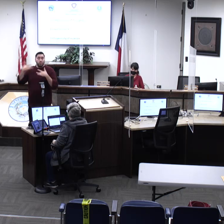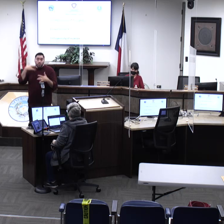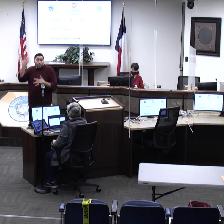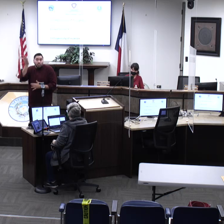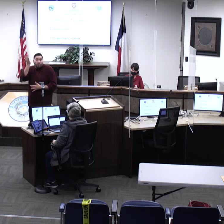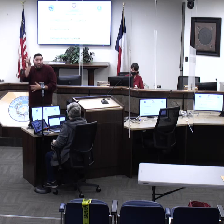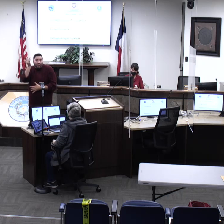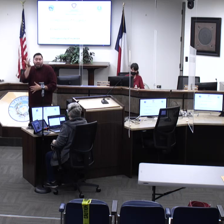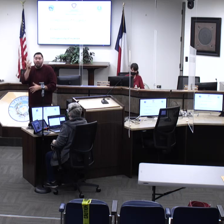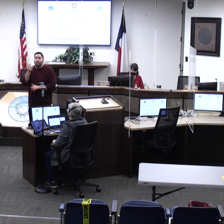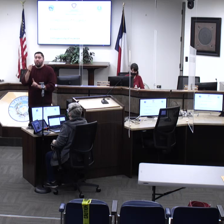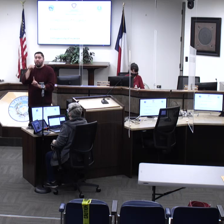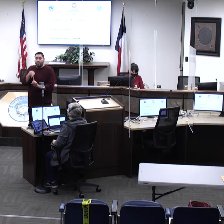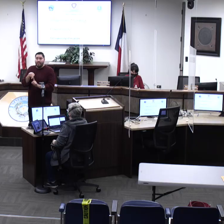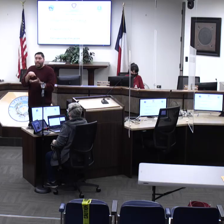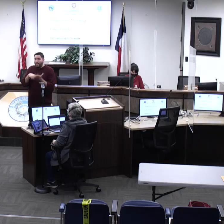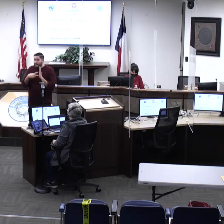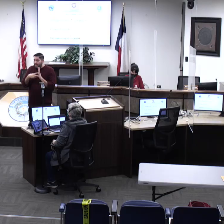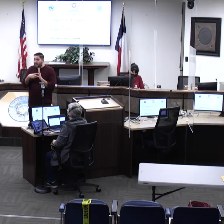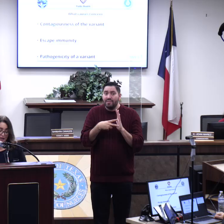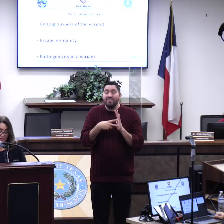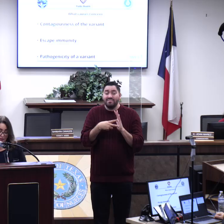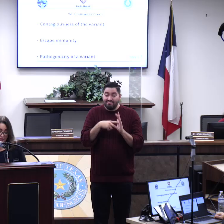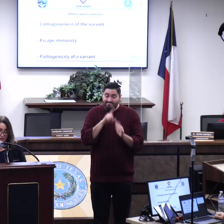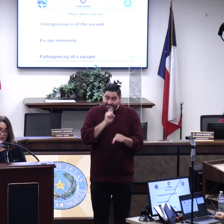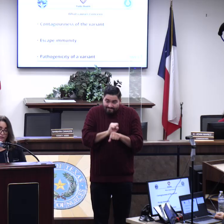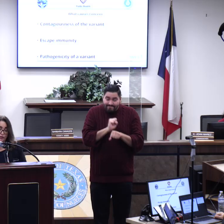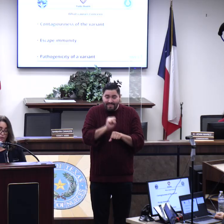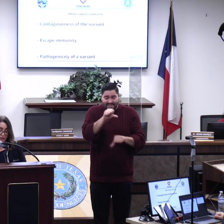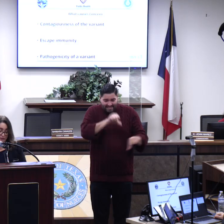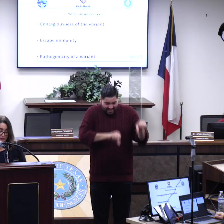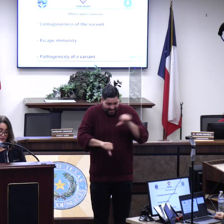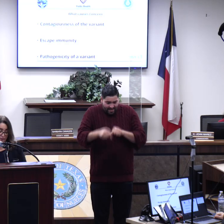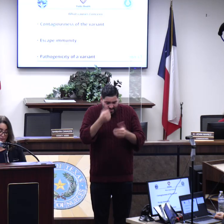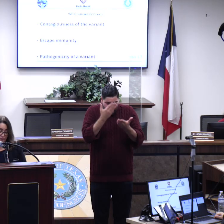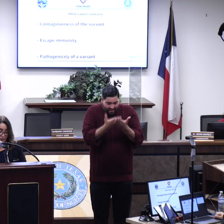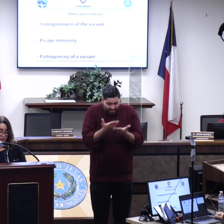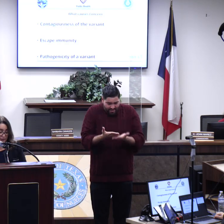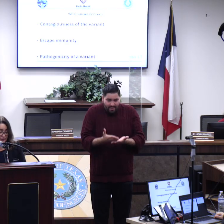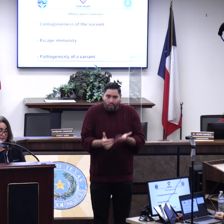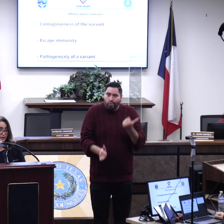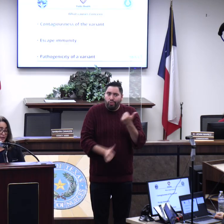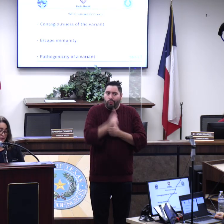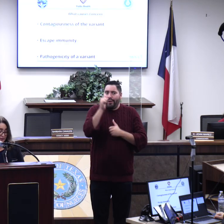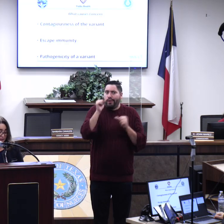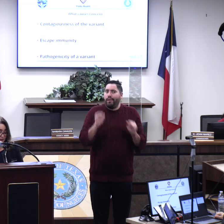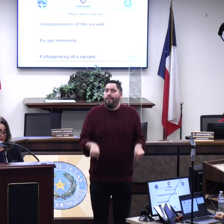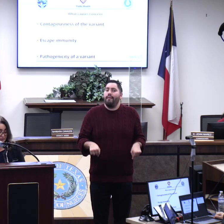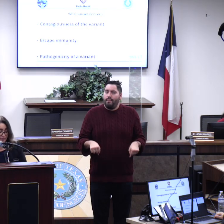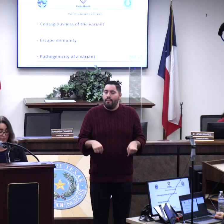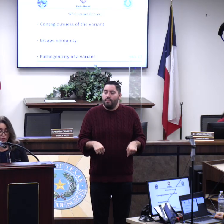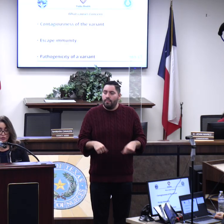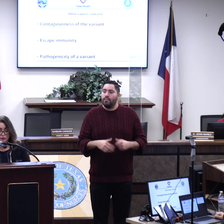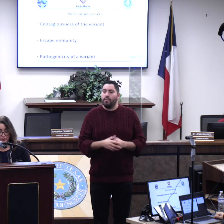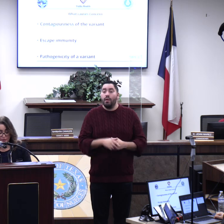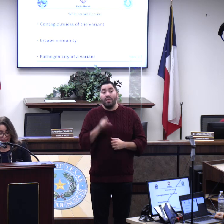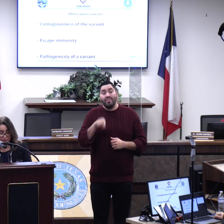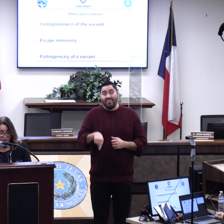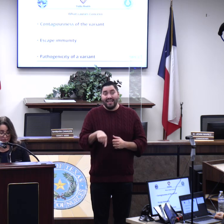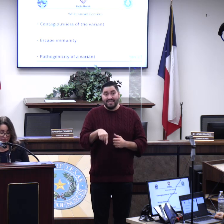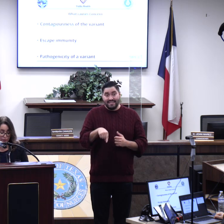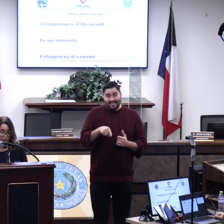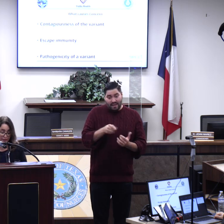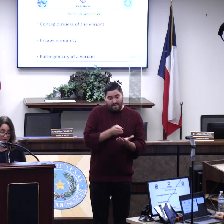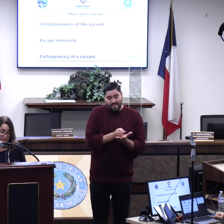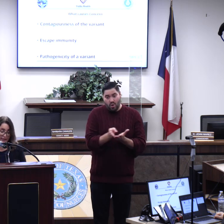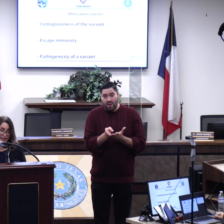because this means that there's scientific evidence of a threat. This variant has the most